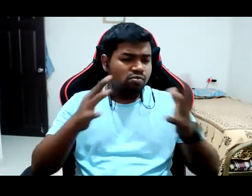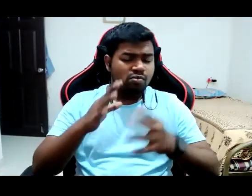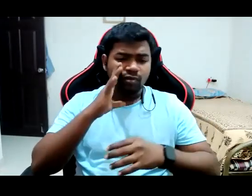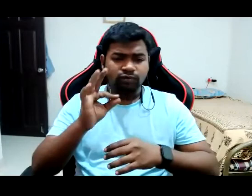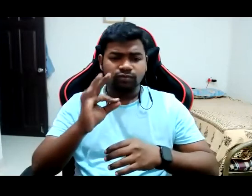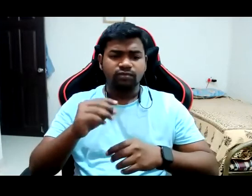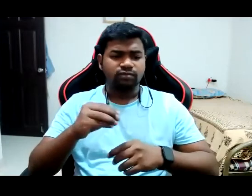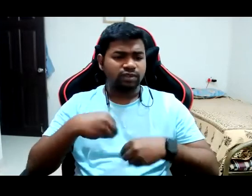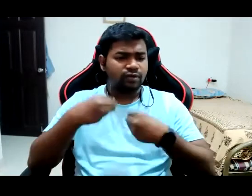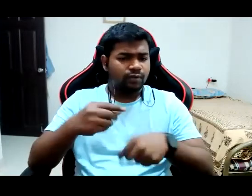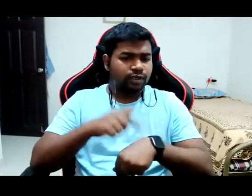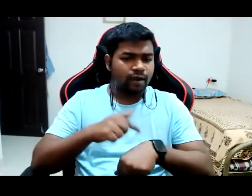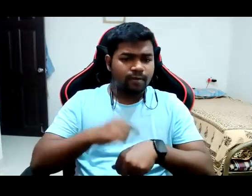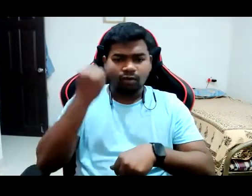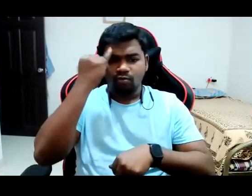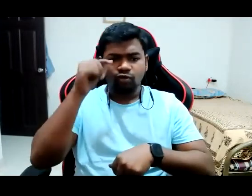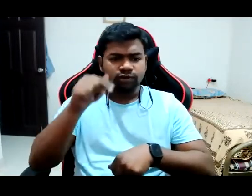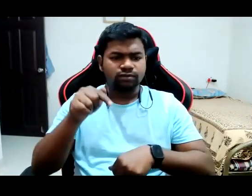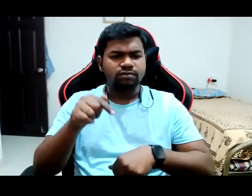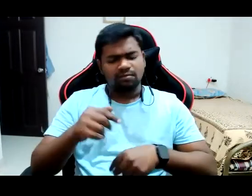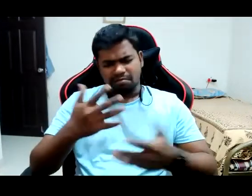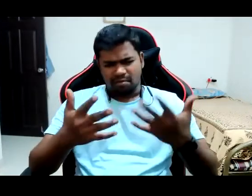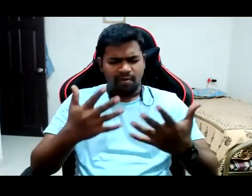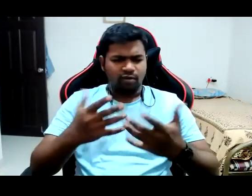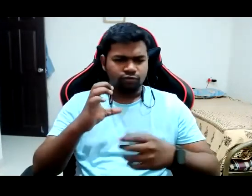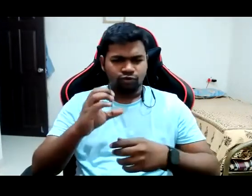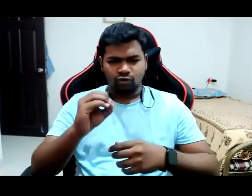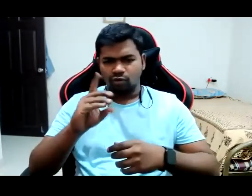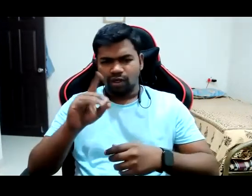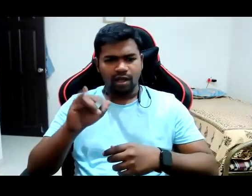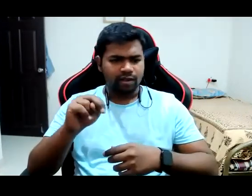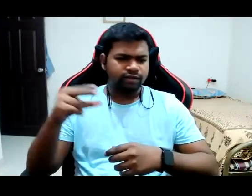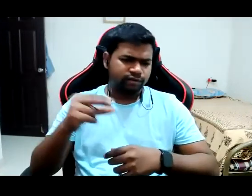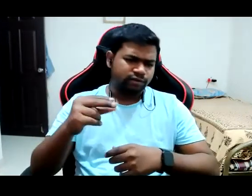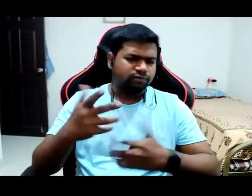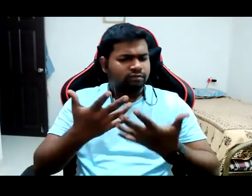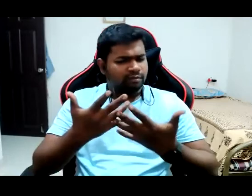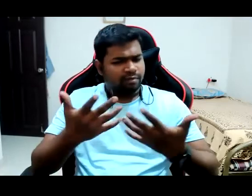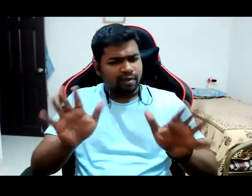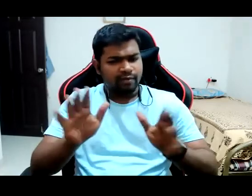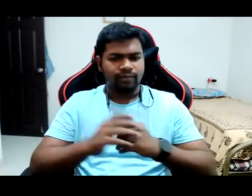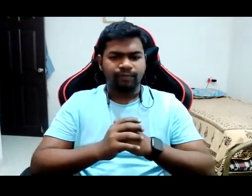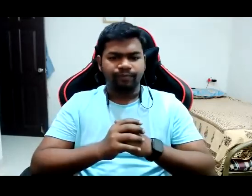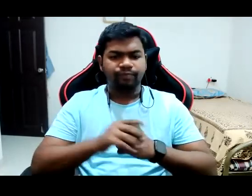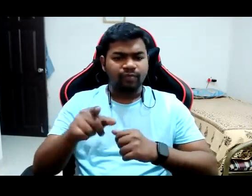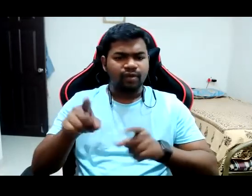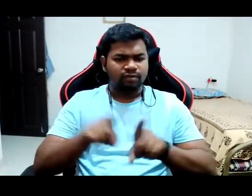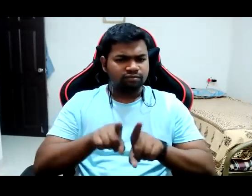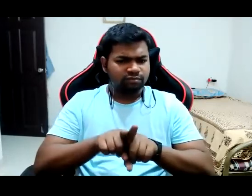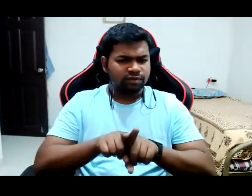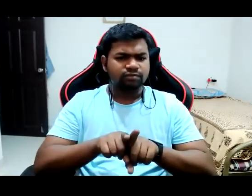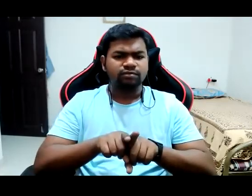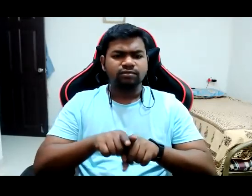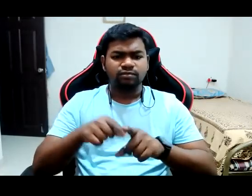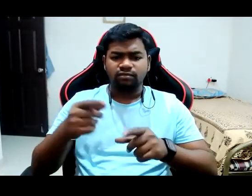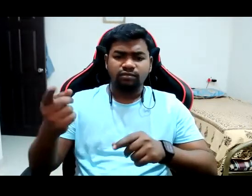spend some time on the project, whether that is coding, whether that is ideating, whether that is brainstorming and coming